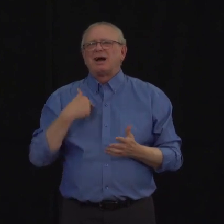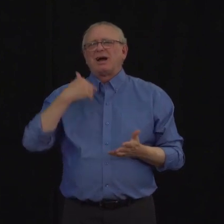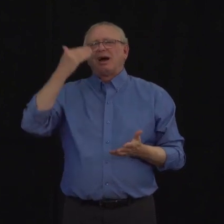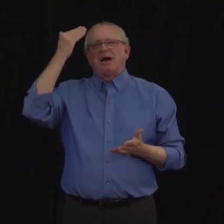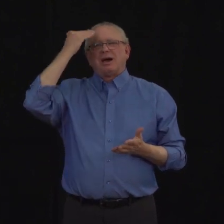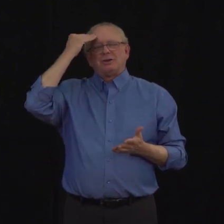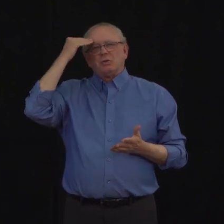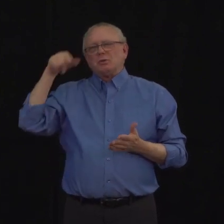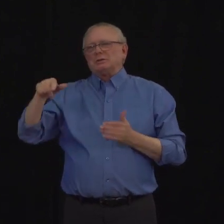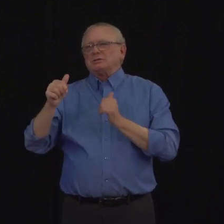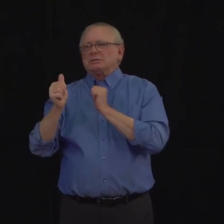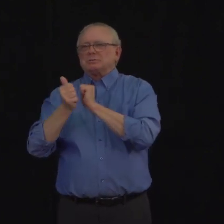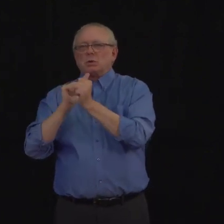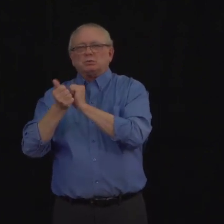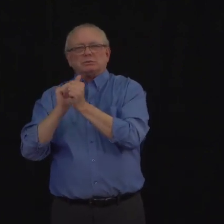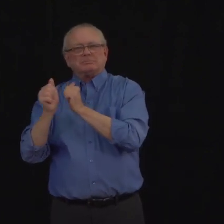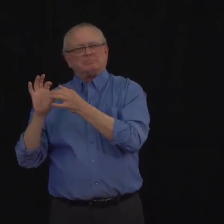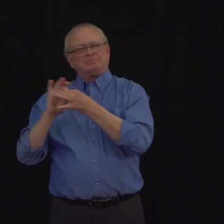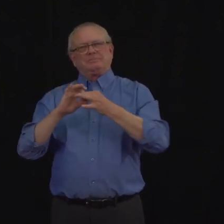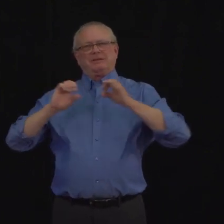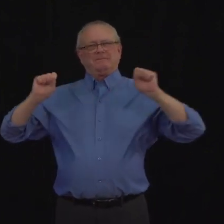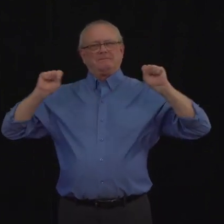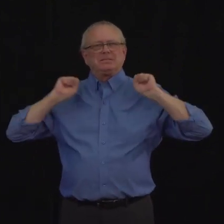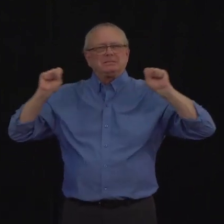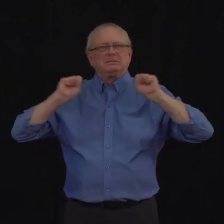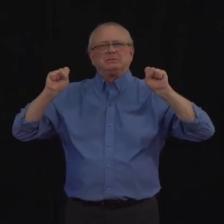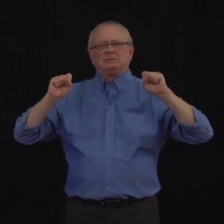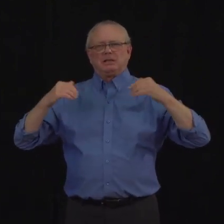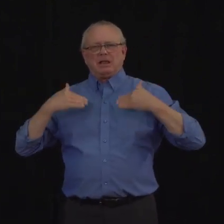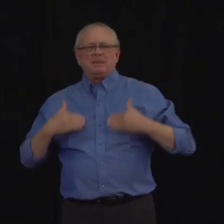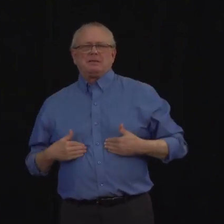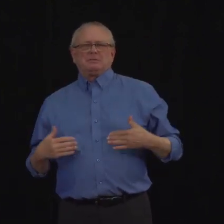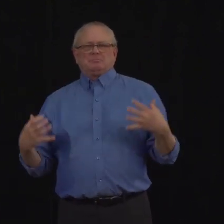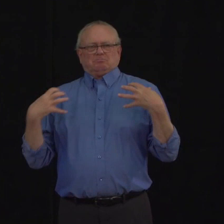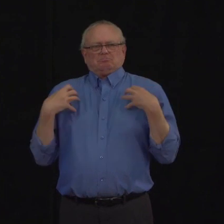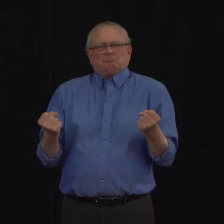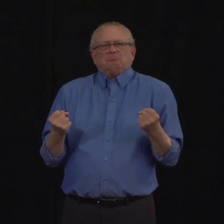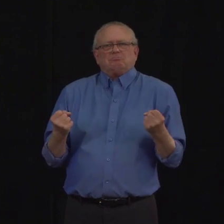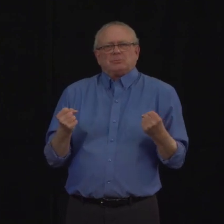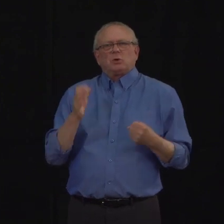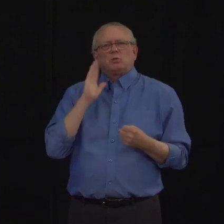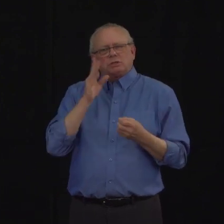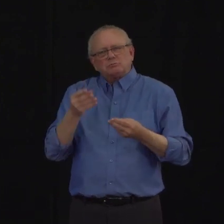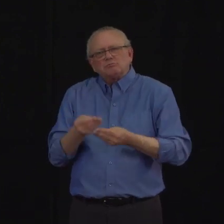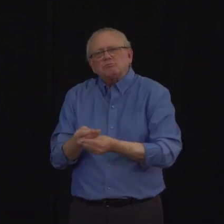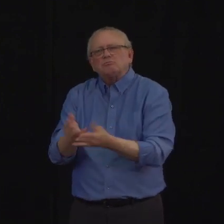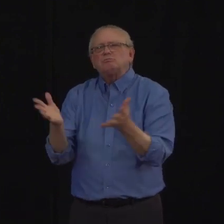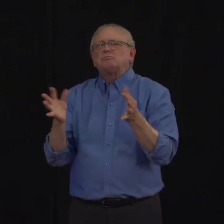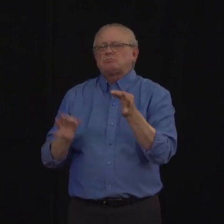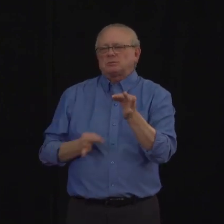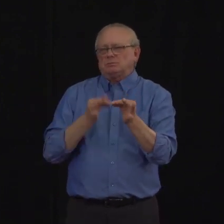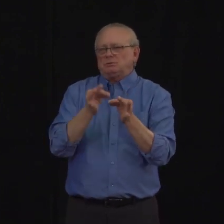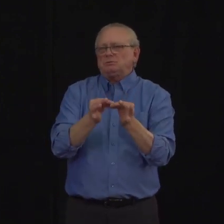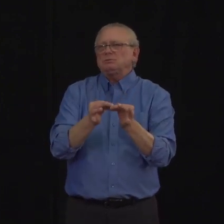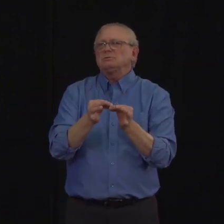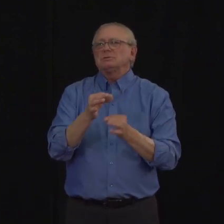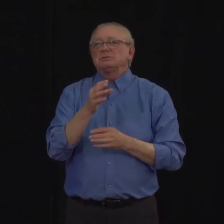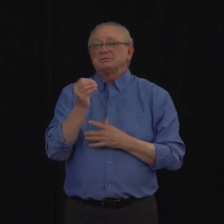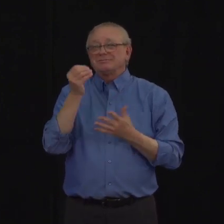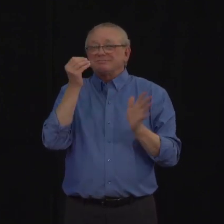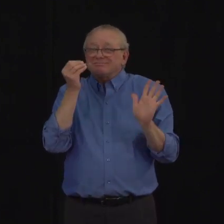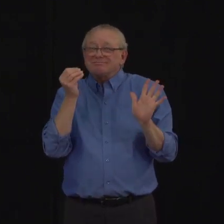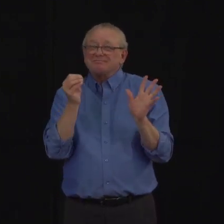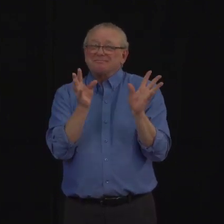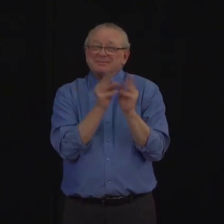that are coming out this week, as well as the discussion that we intend to have with the Emergency Management Cabinet Committee on a potential